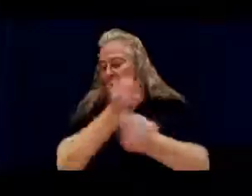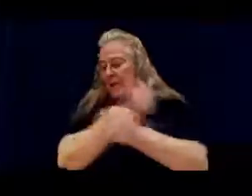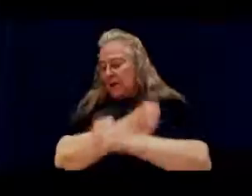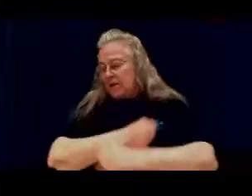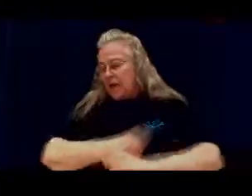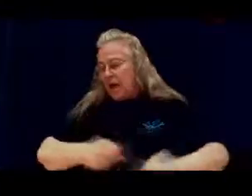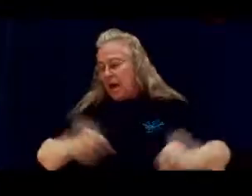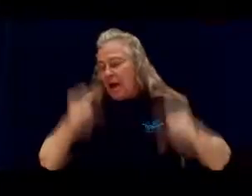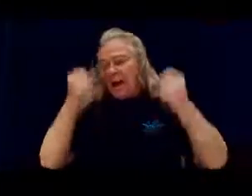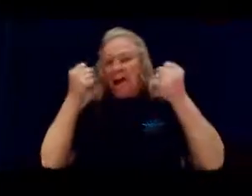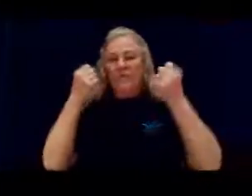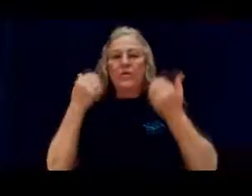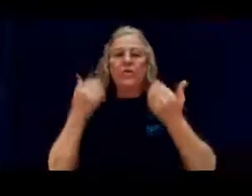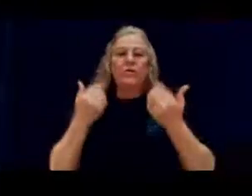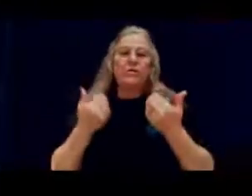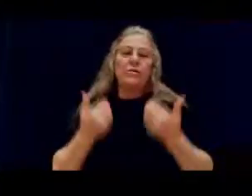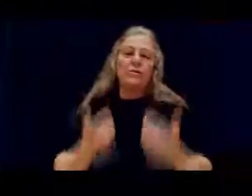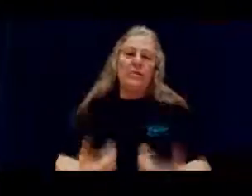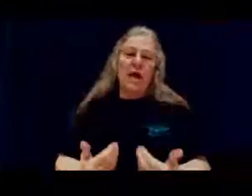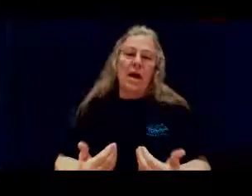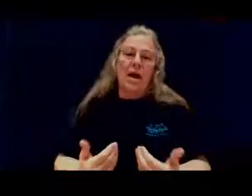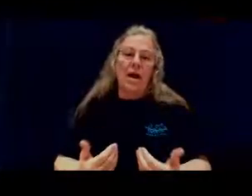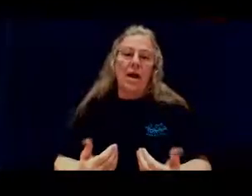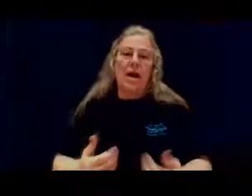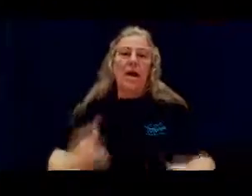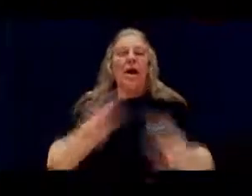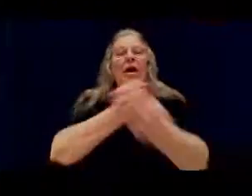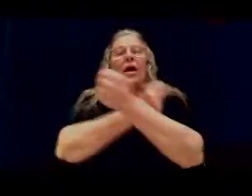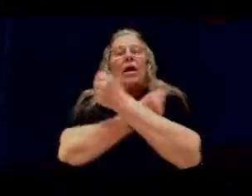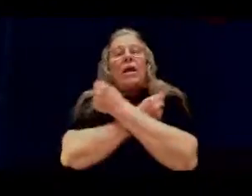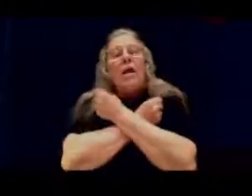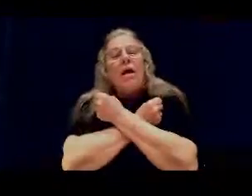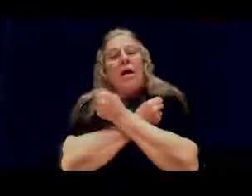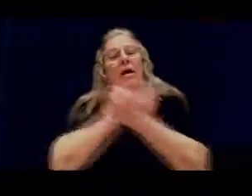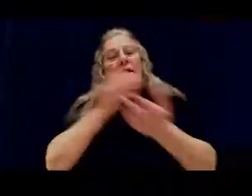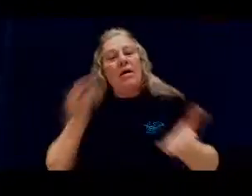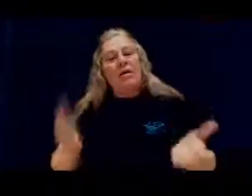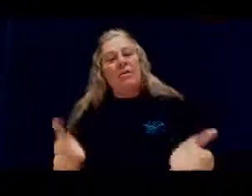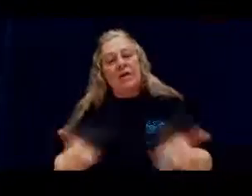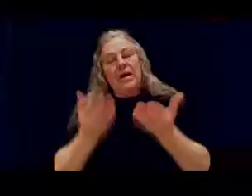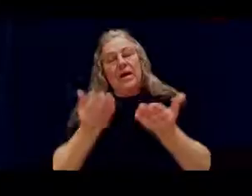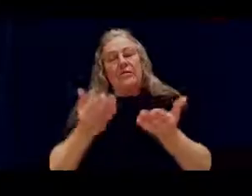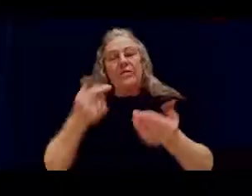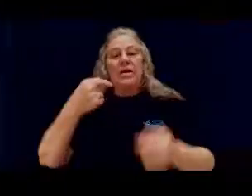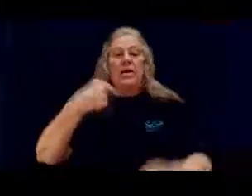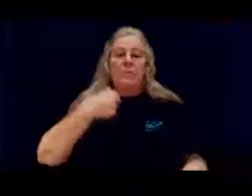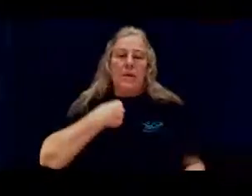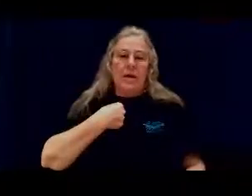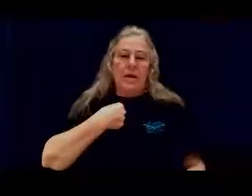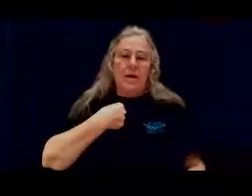be saved today. Love lifted